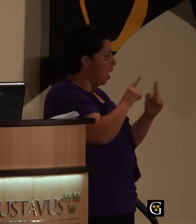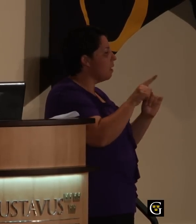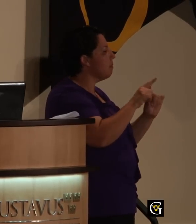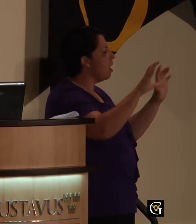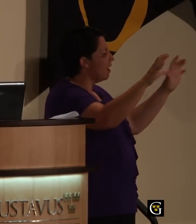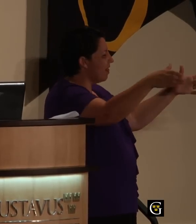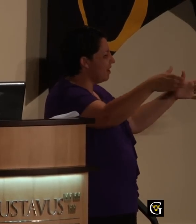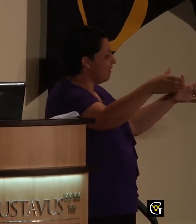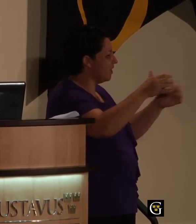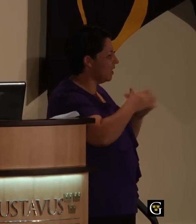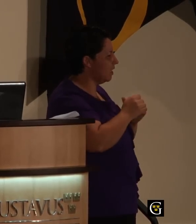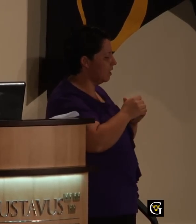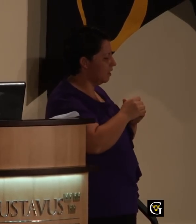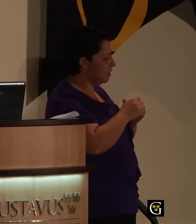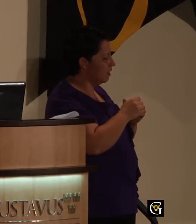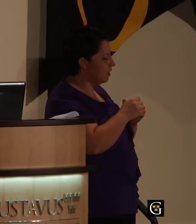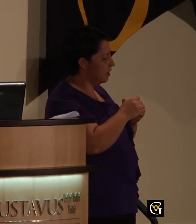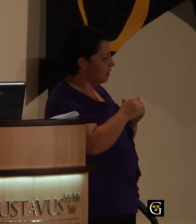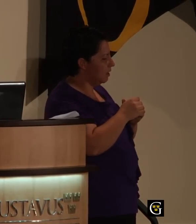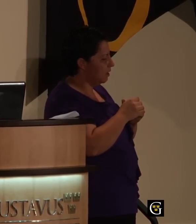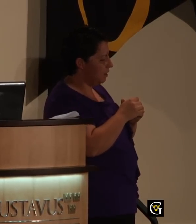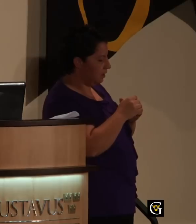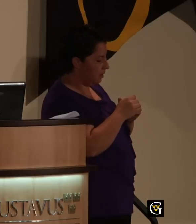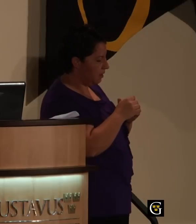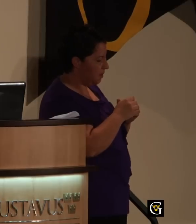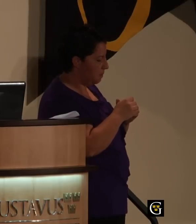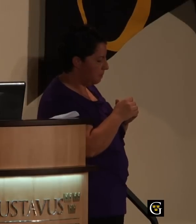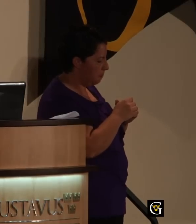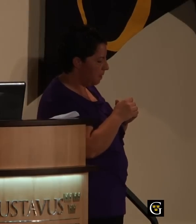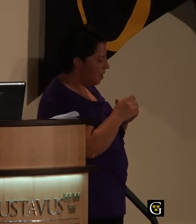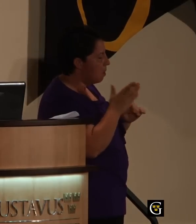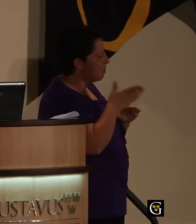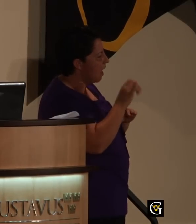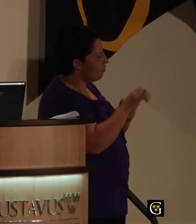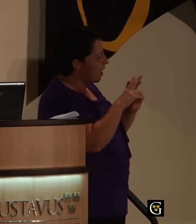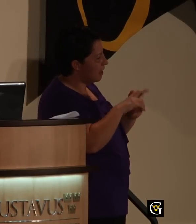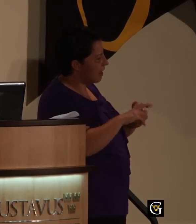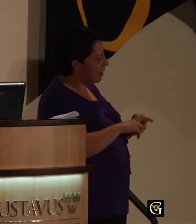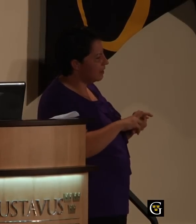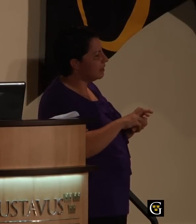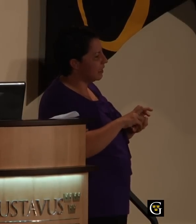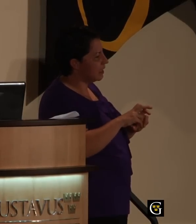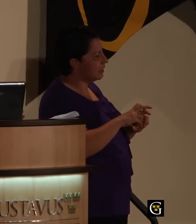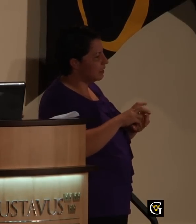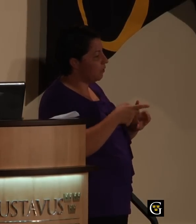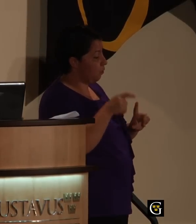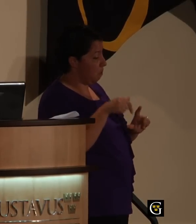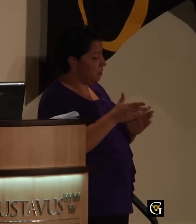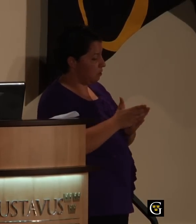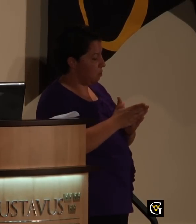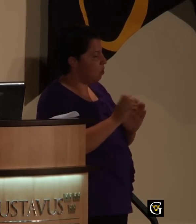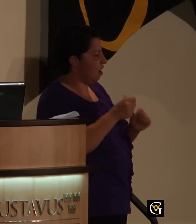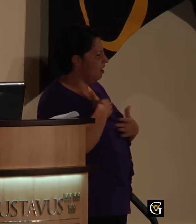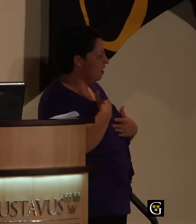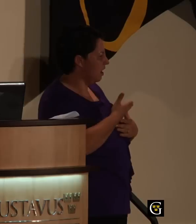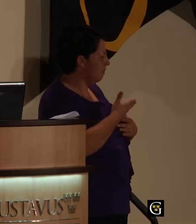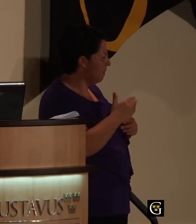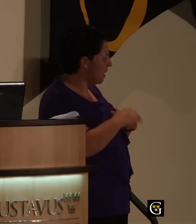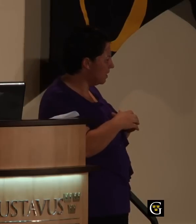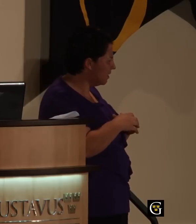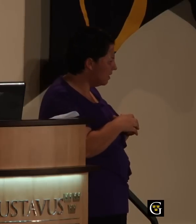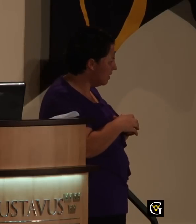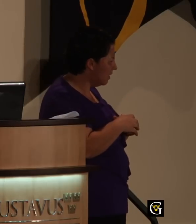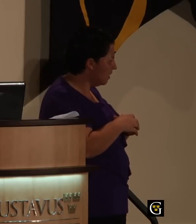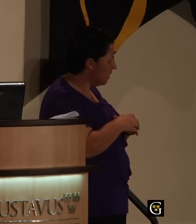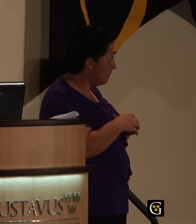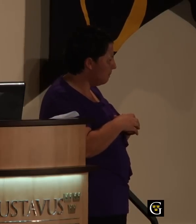kind of technology is not like imagining or thinking it faster than you interact with computers. You know, you can read the keyboard and mouse.